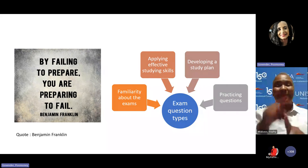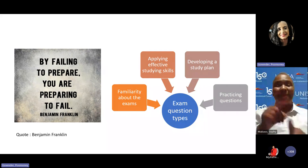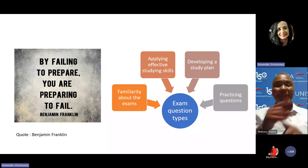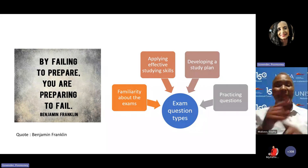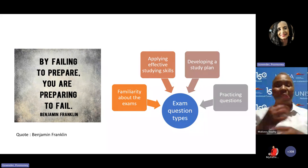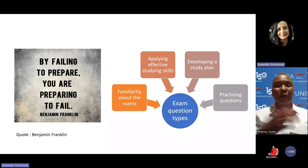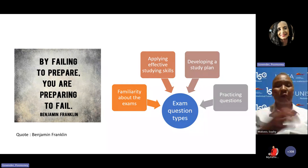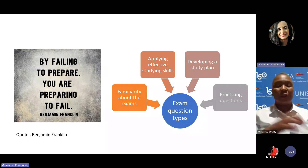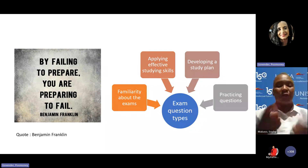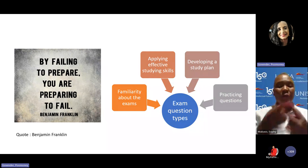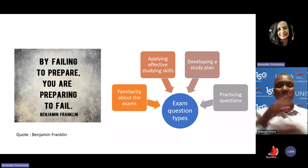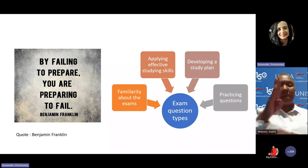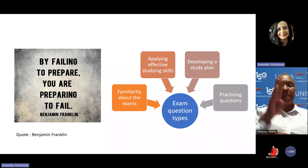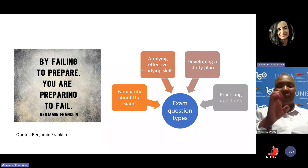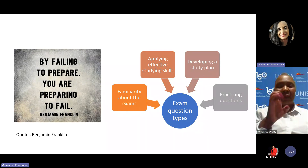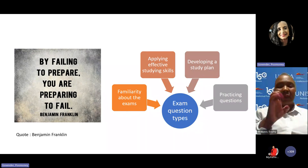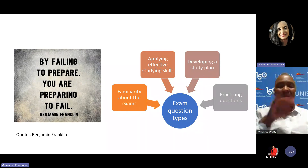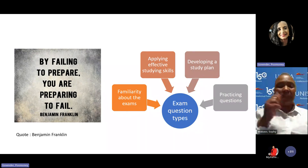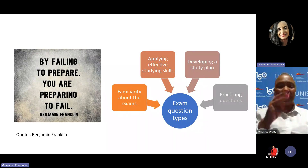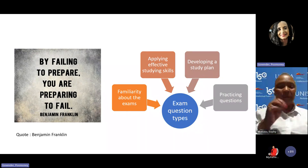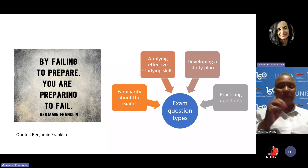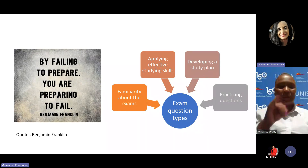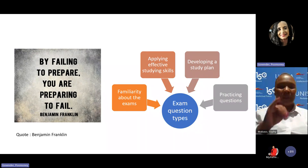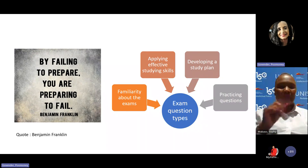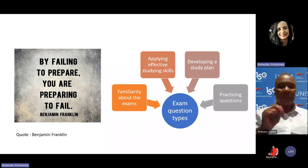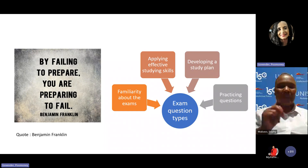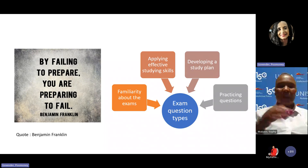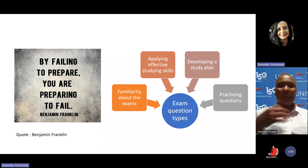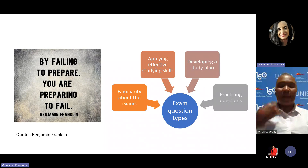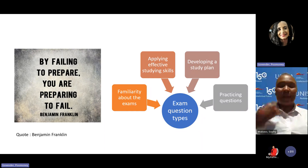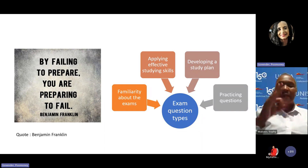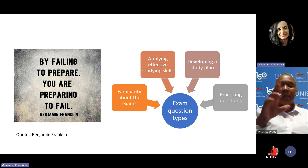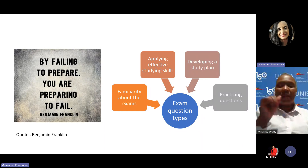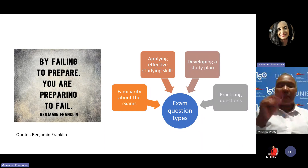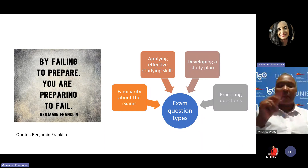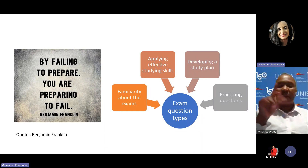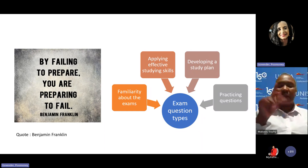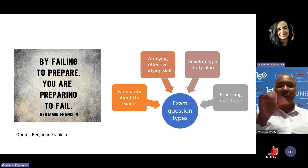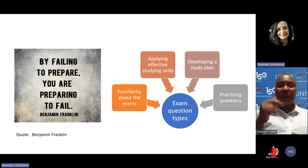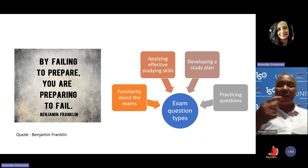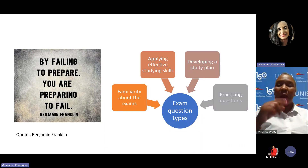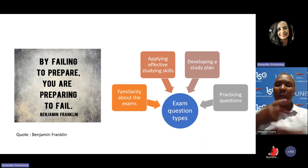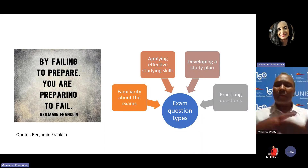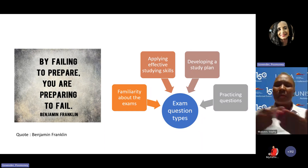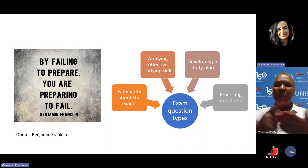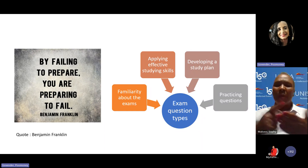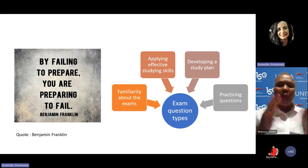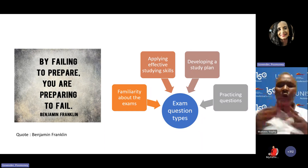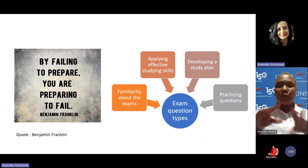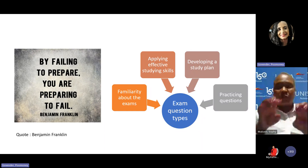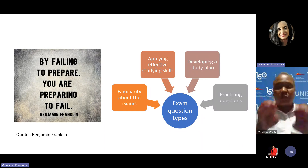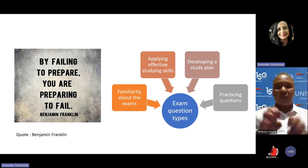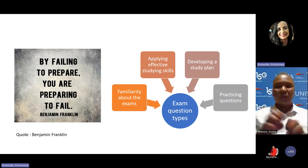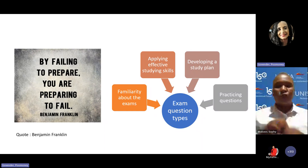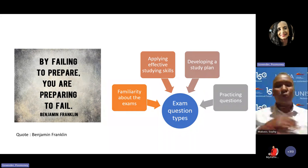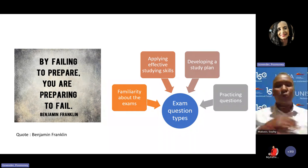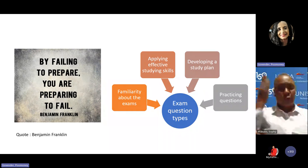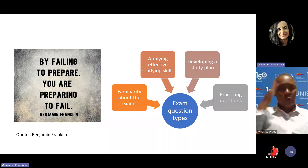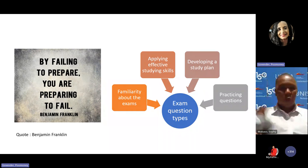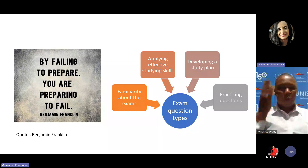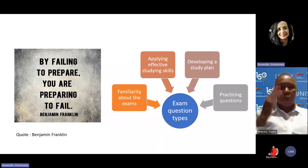Benjamin Franklin, colleagues. So how do you prepare for your exams? The first thing is you need to be familiar about your